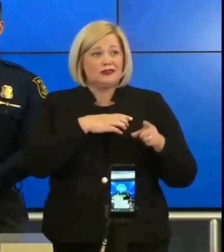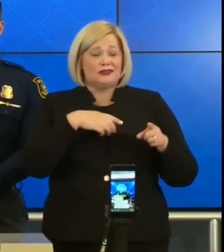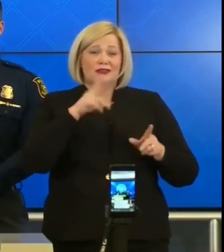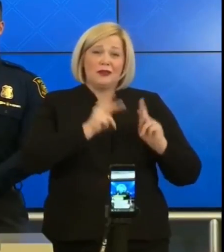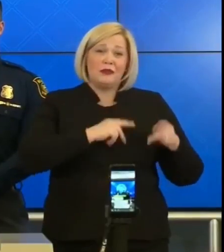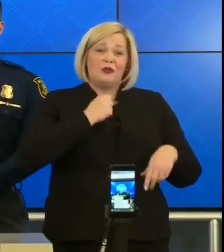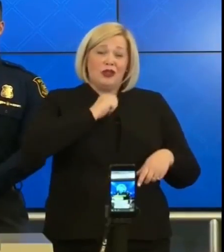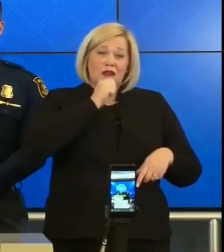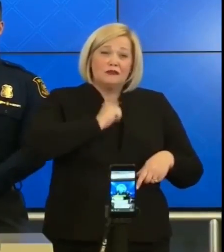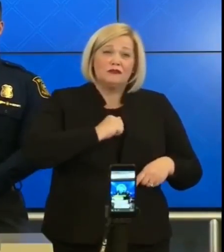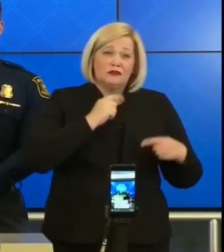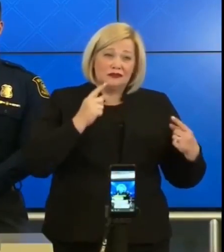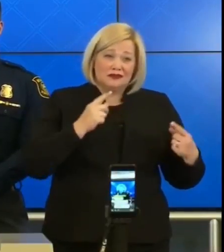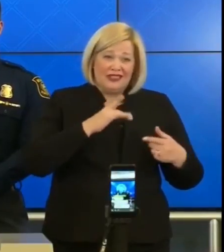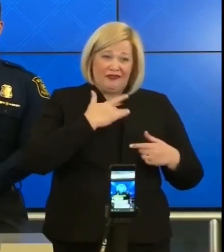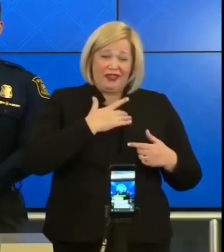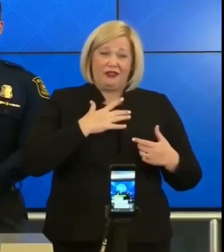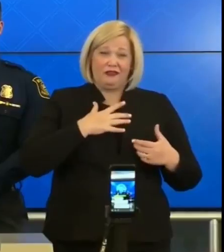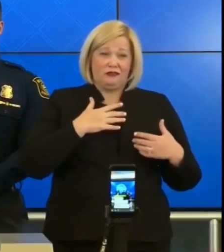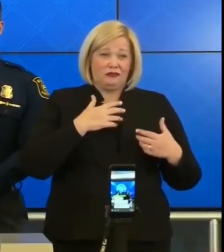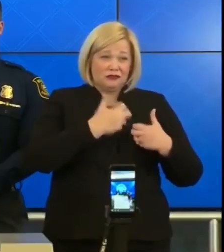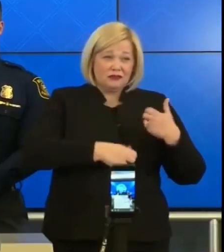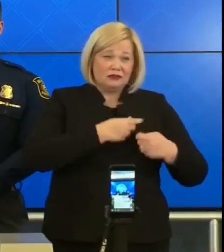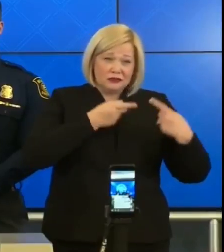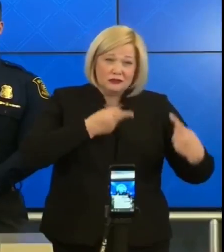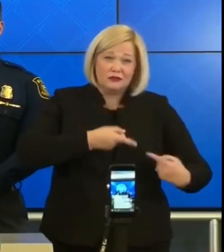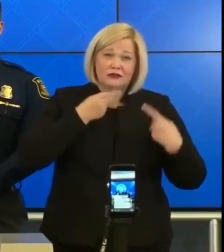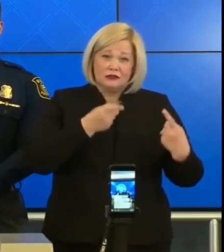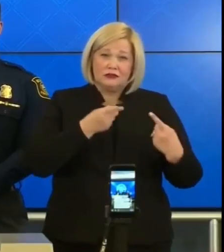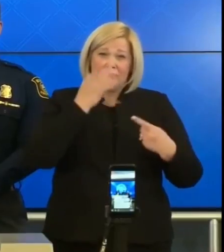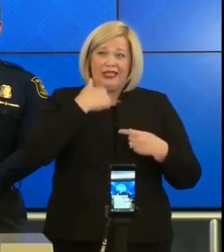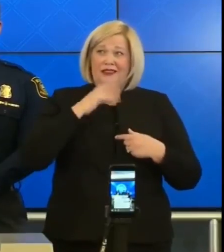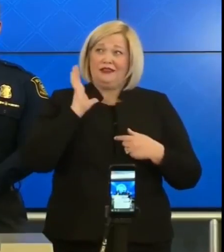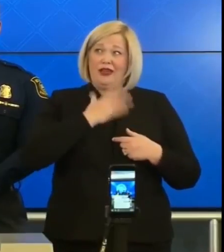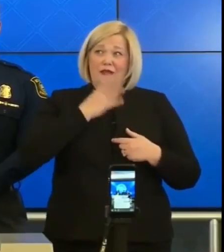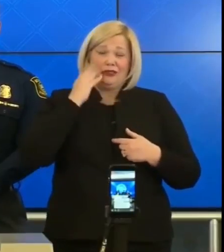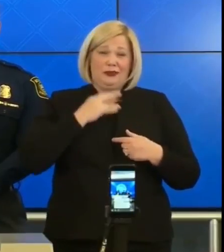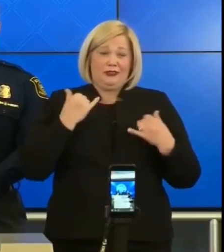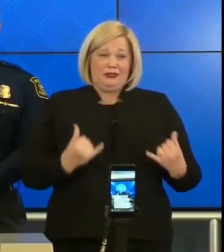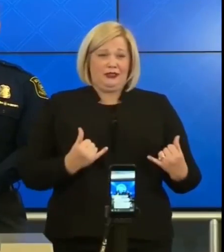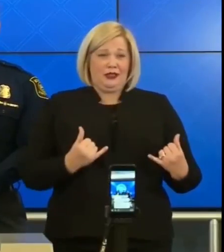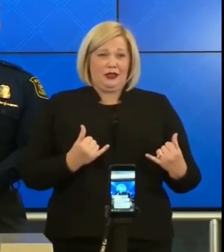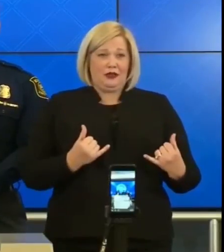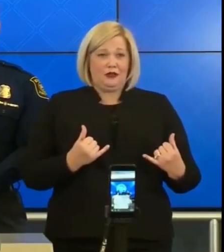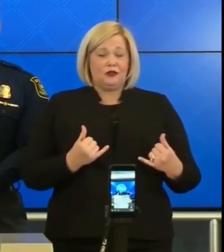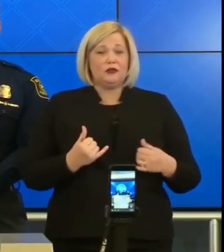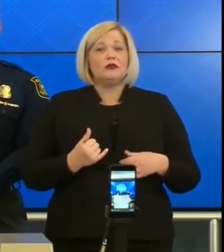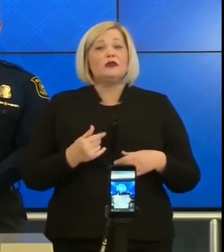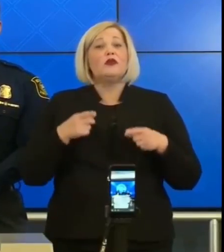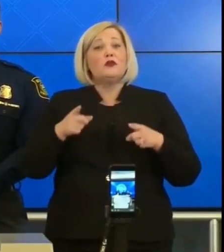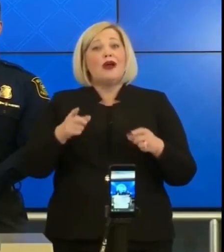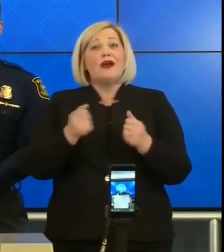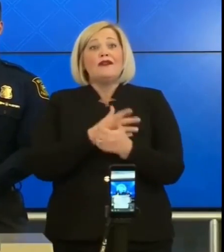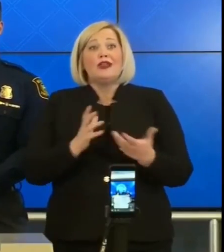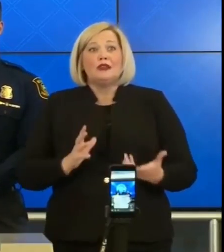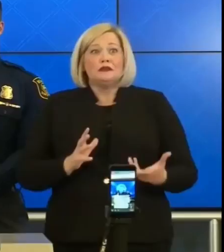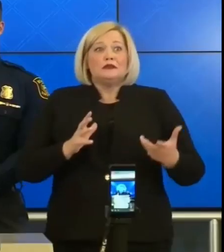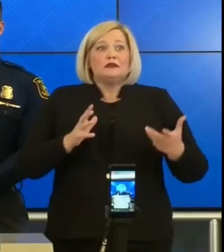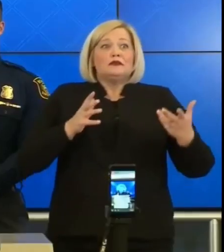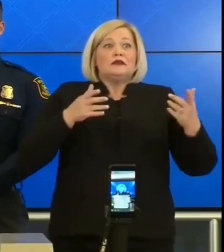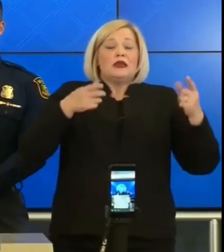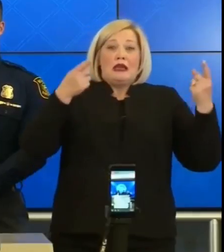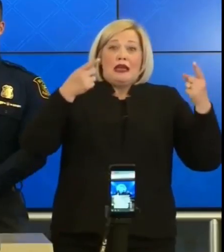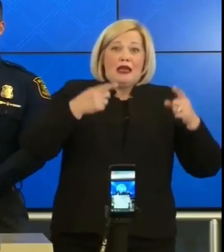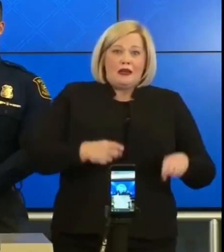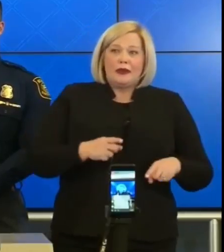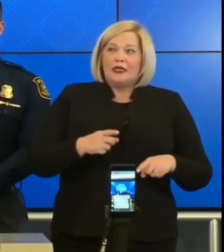what we are going through. During this time, I am seeing the best in people. I've heard and